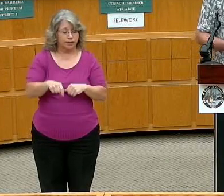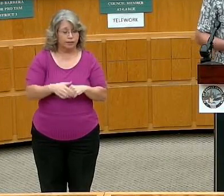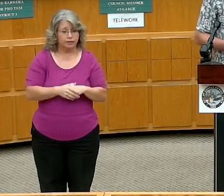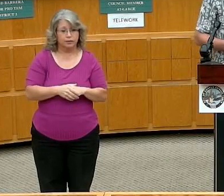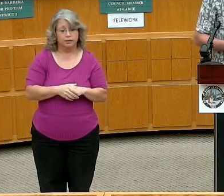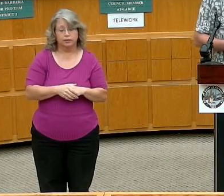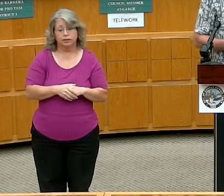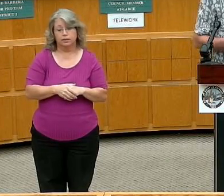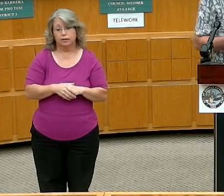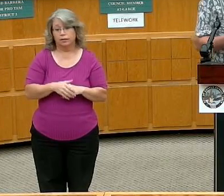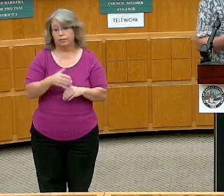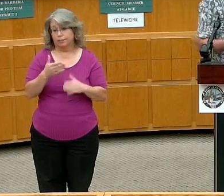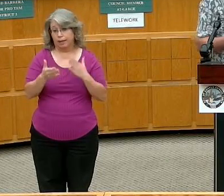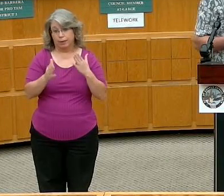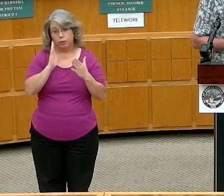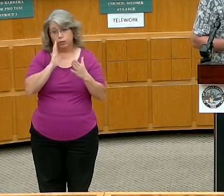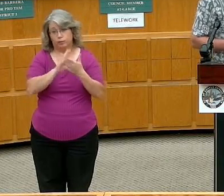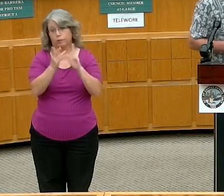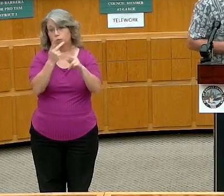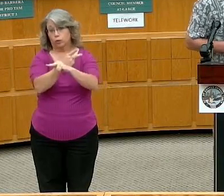we really need to do more than we are.